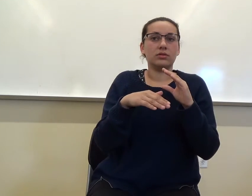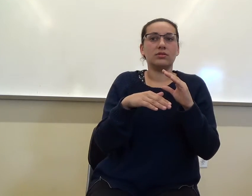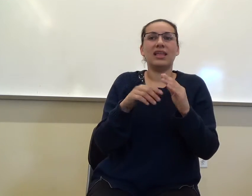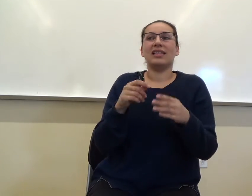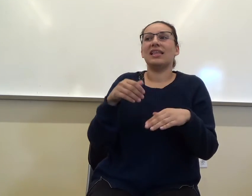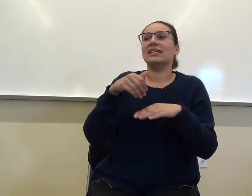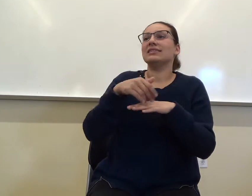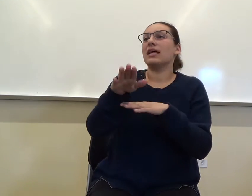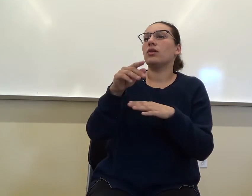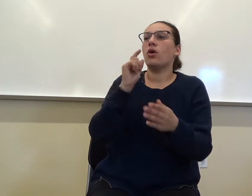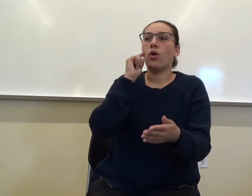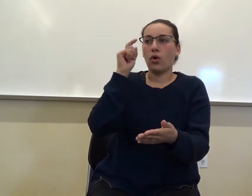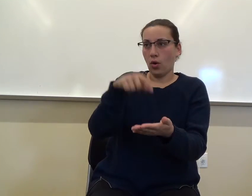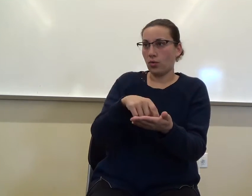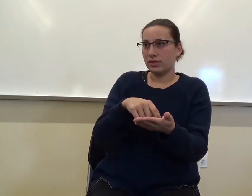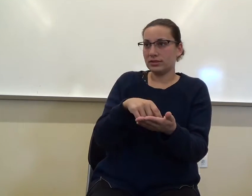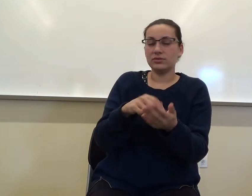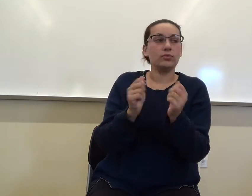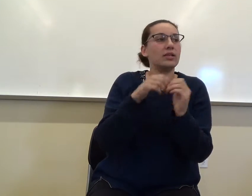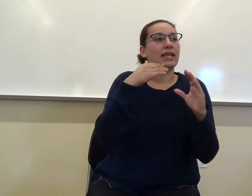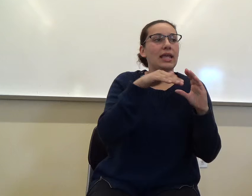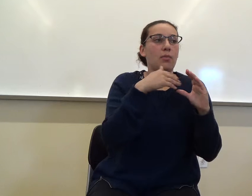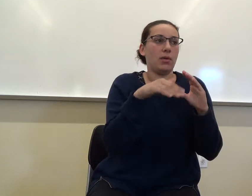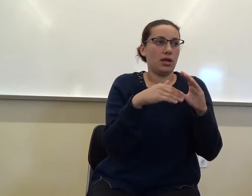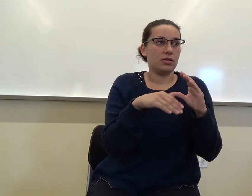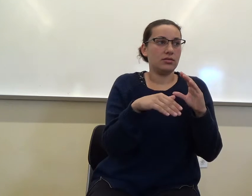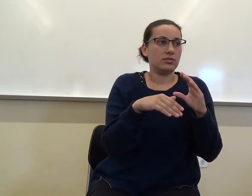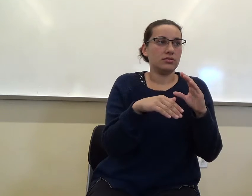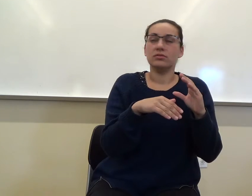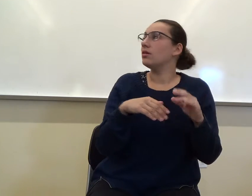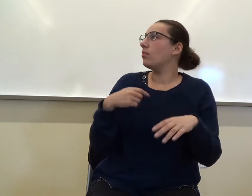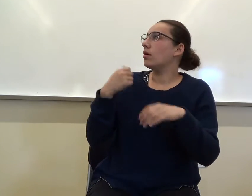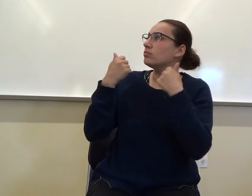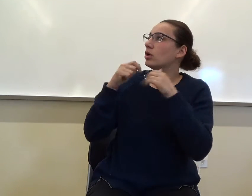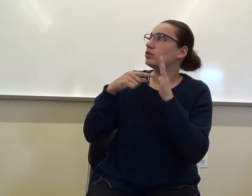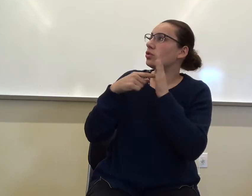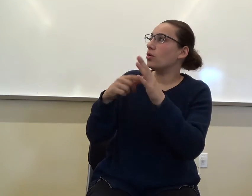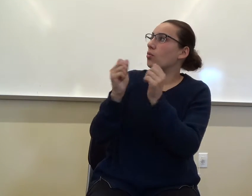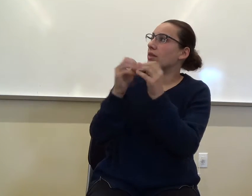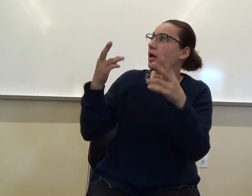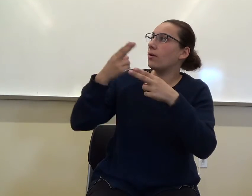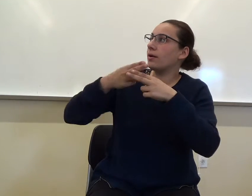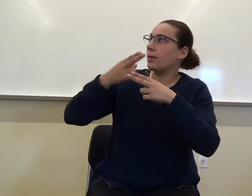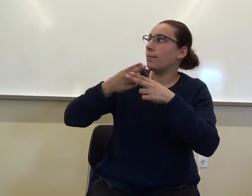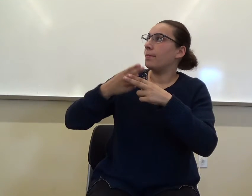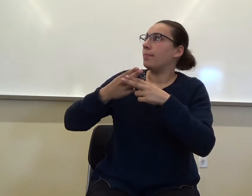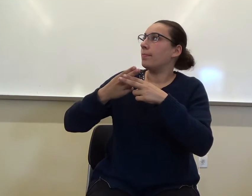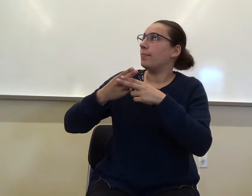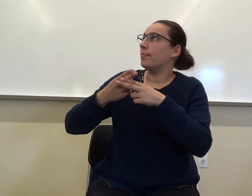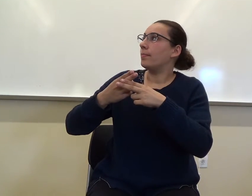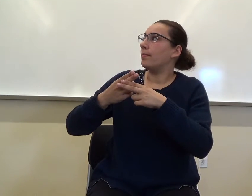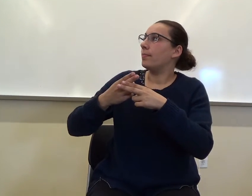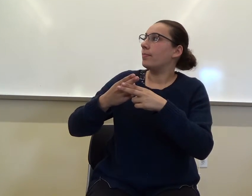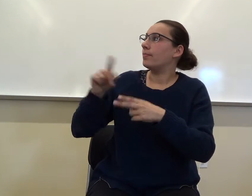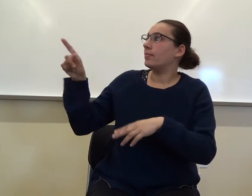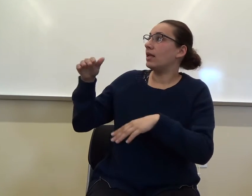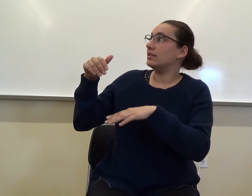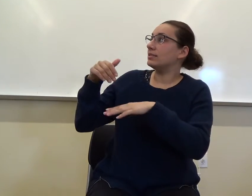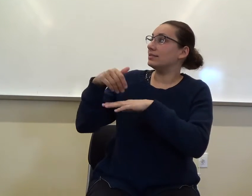okay? And let me try to show this without getting the person's name on it. And then they sent this note around, whoops.